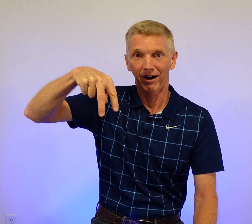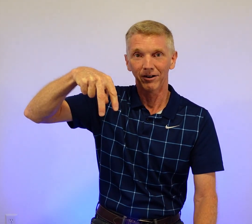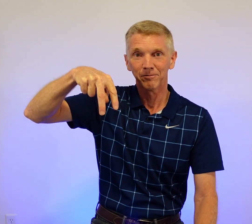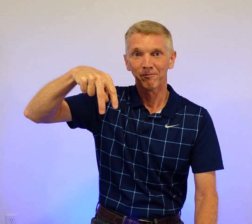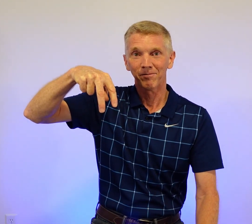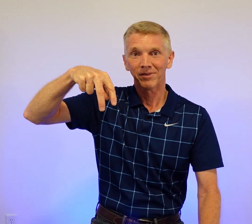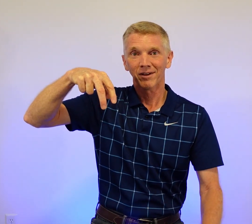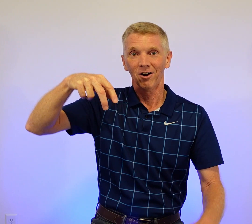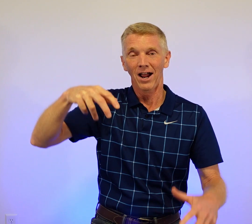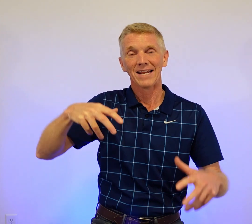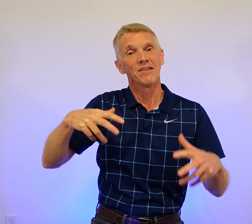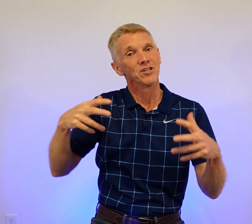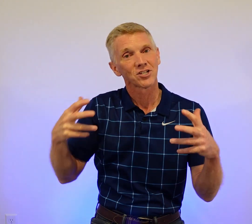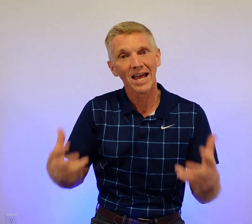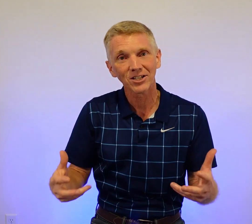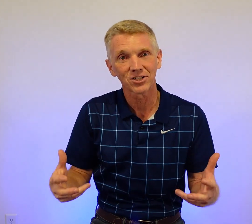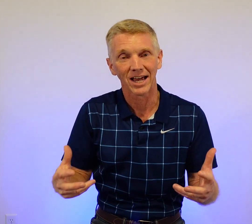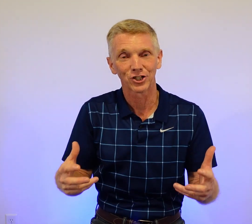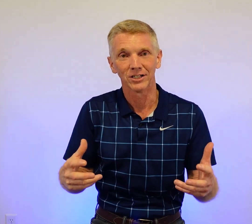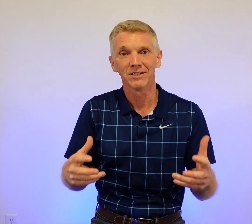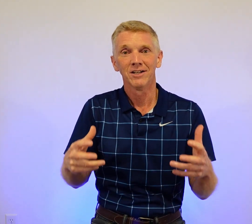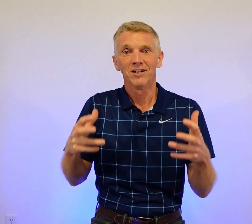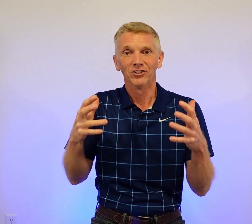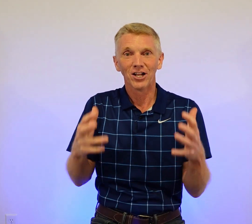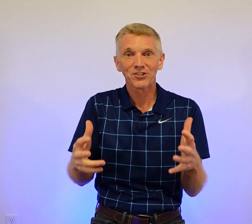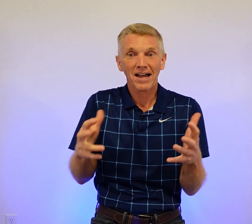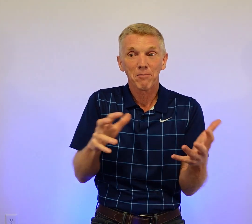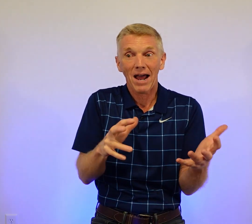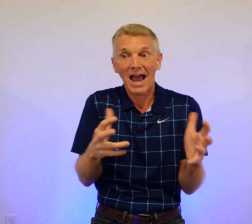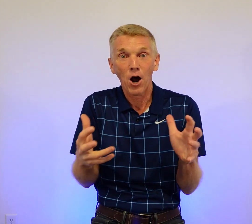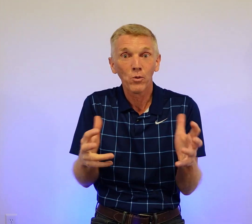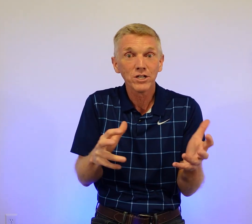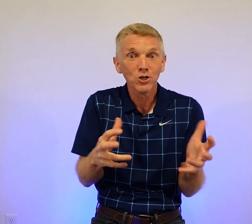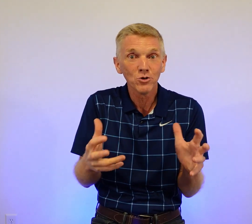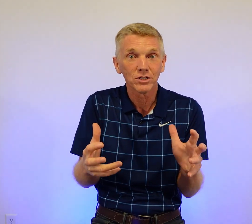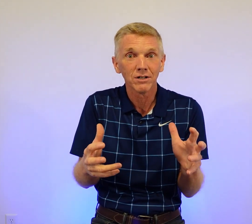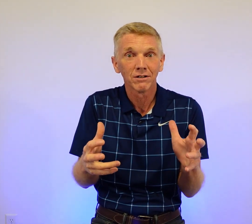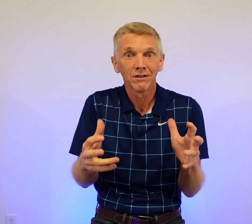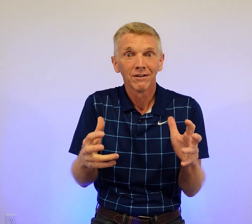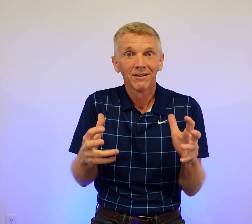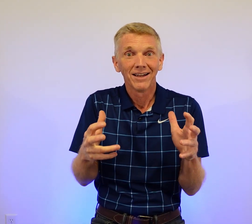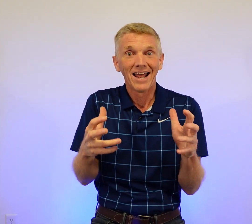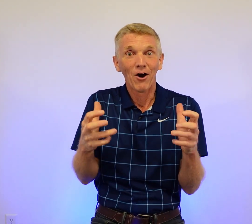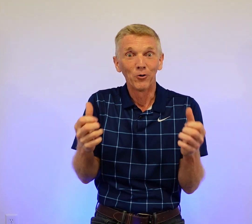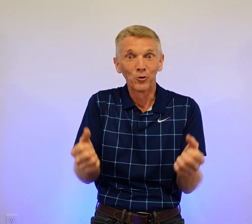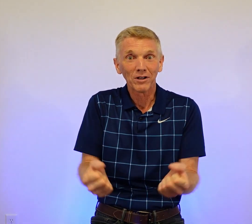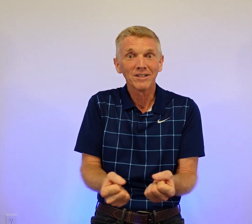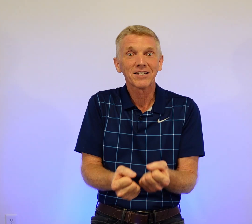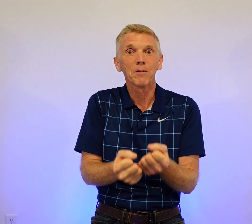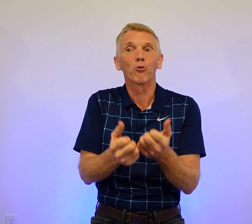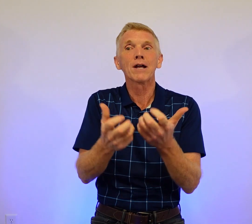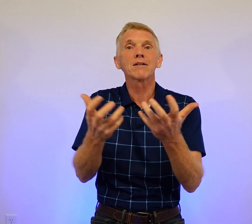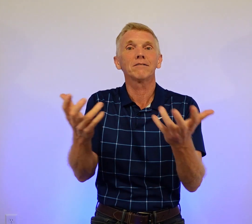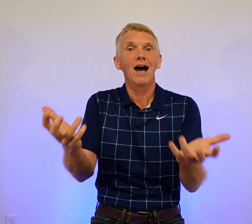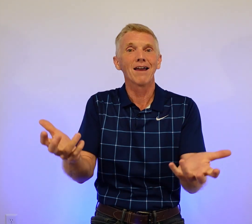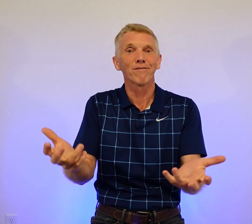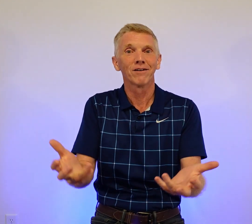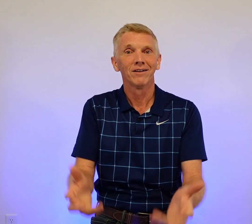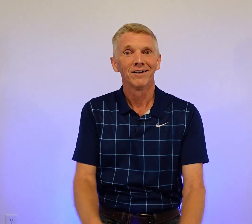classifier. All right, in this next section, let's talk about how we use it and how it really is going to bring to life